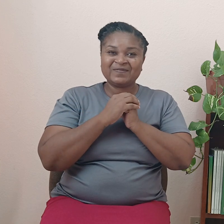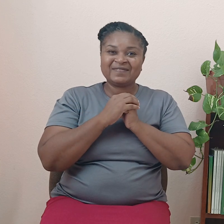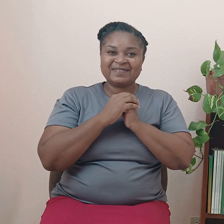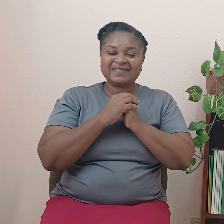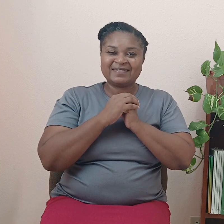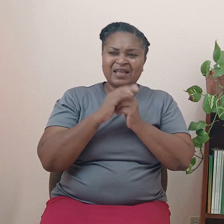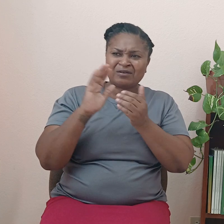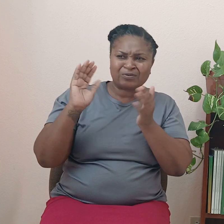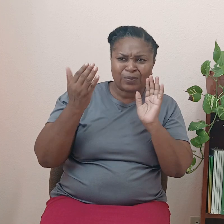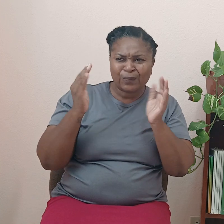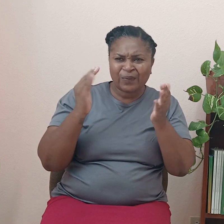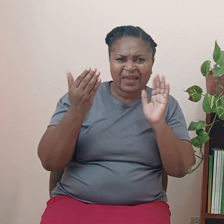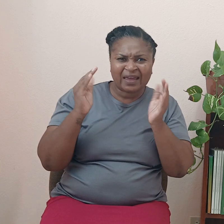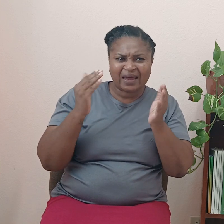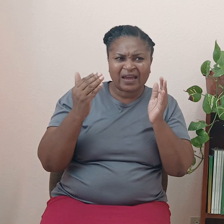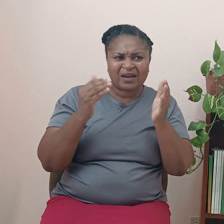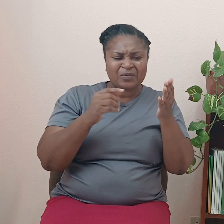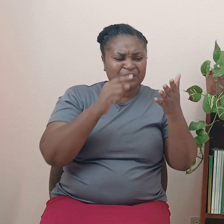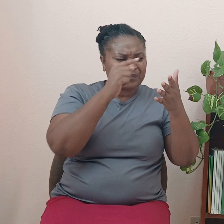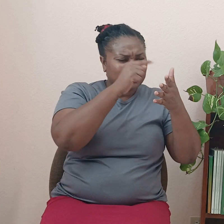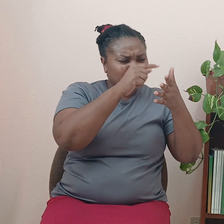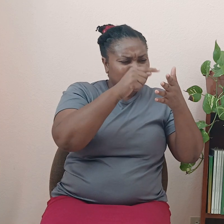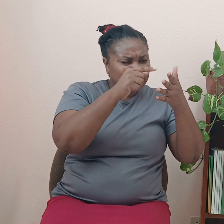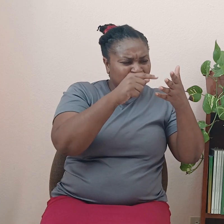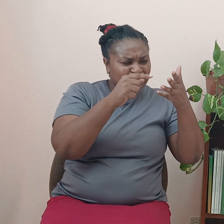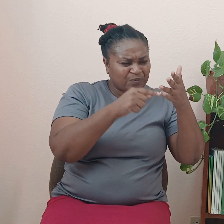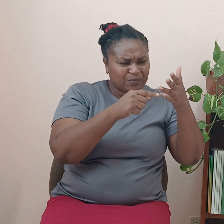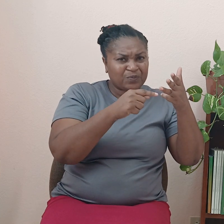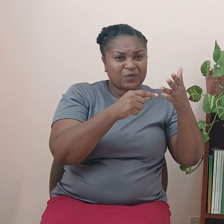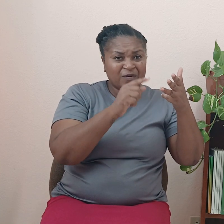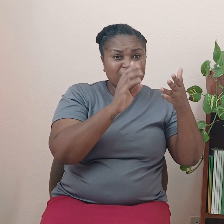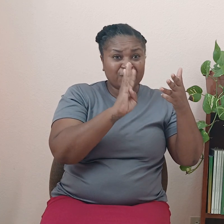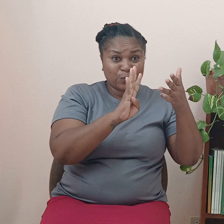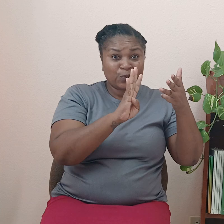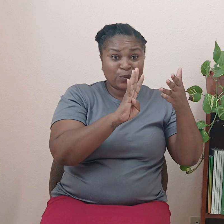Compare it with those other prayers and see if you